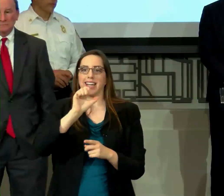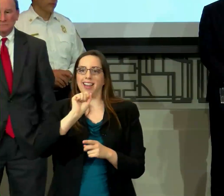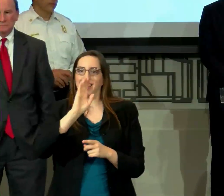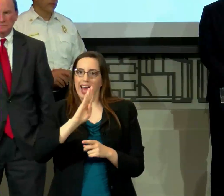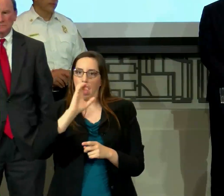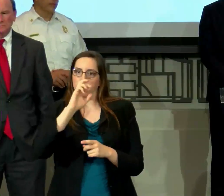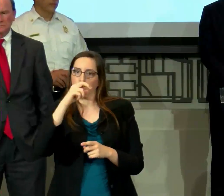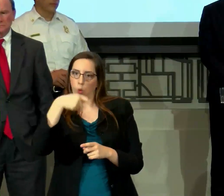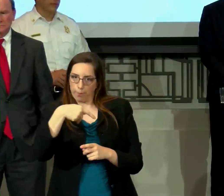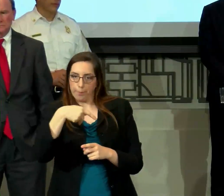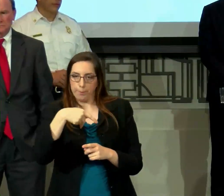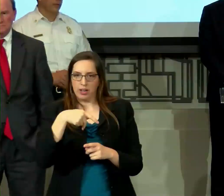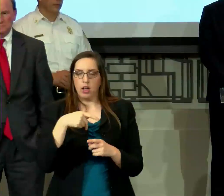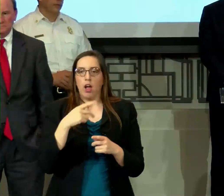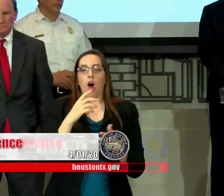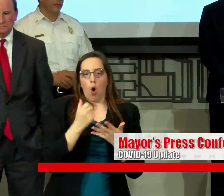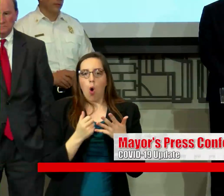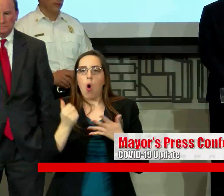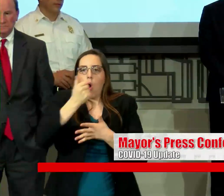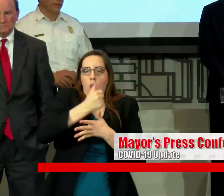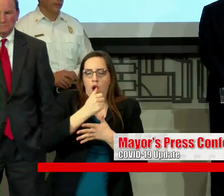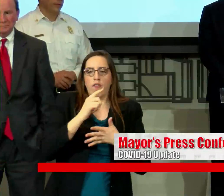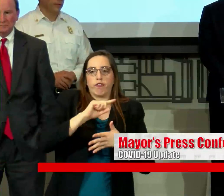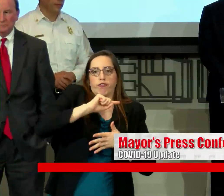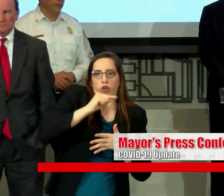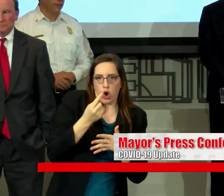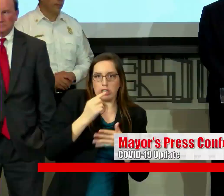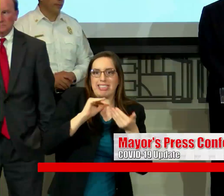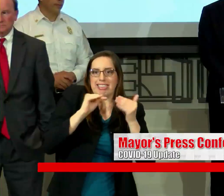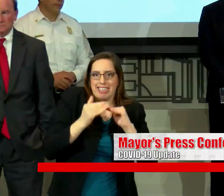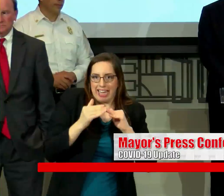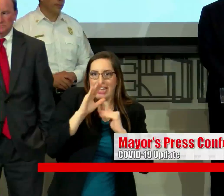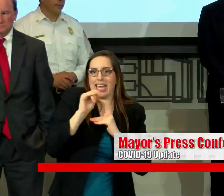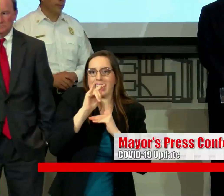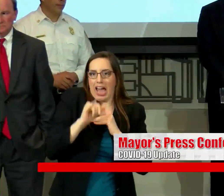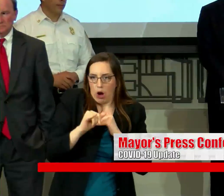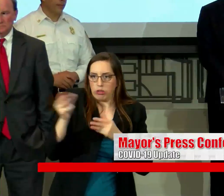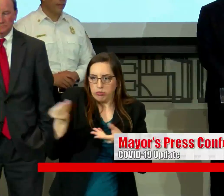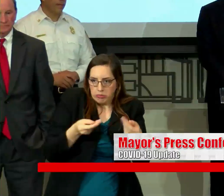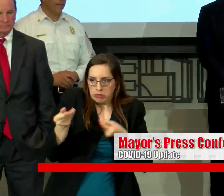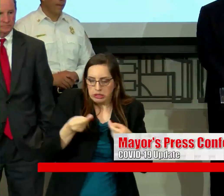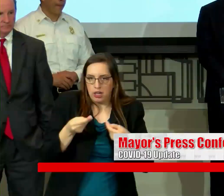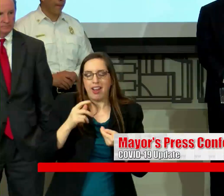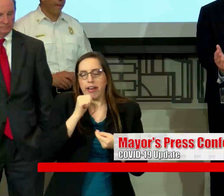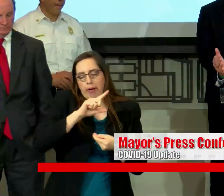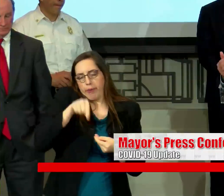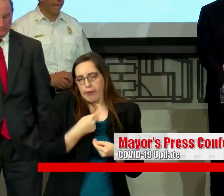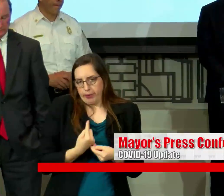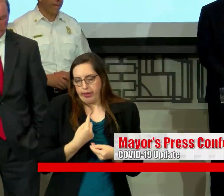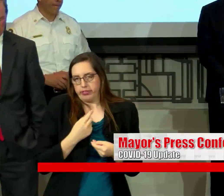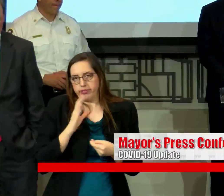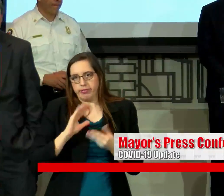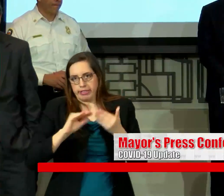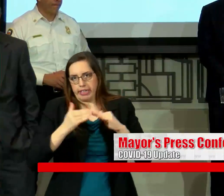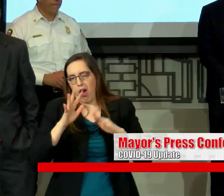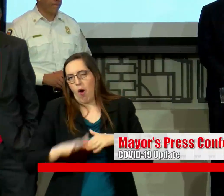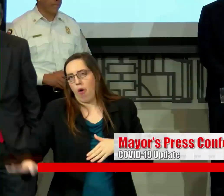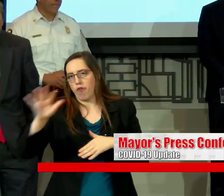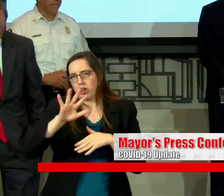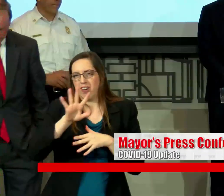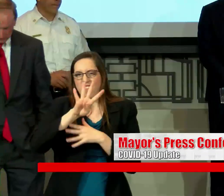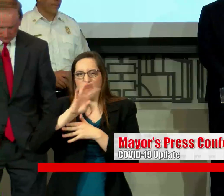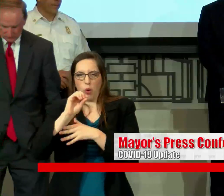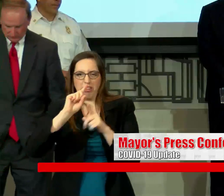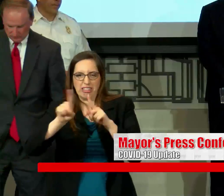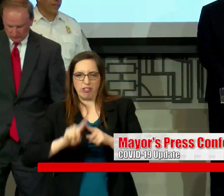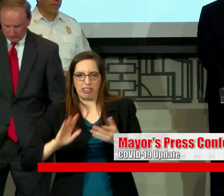are prioritizing the samples taken from the city and county sites. Remember, we're not the only city with this. There's about 40 cities across the nation involved in